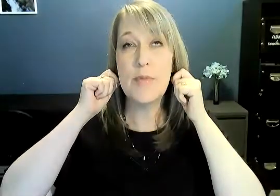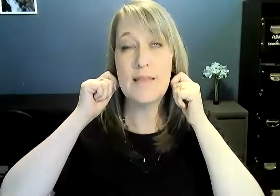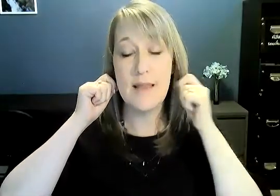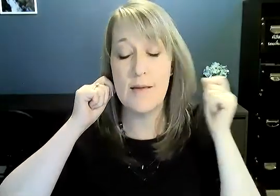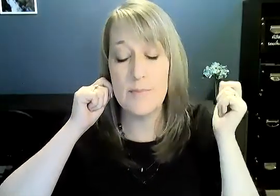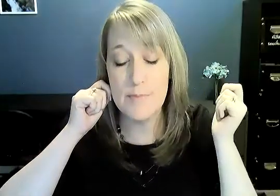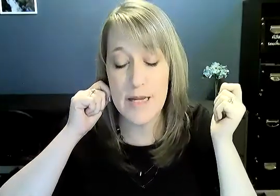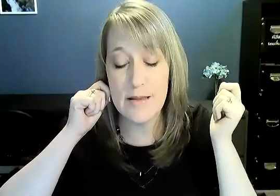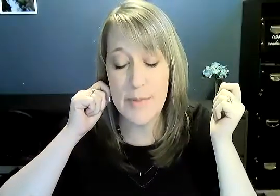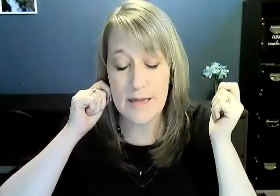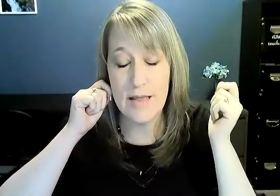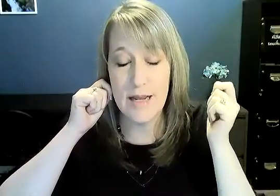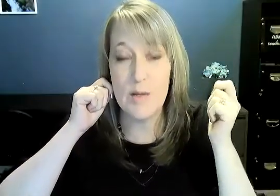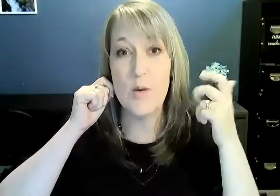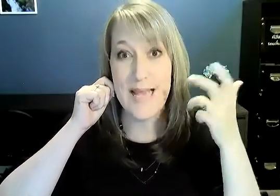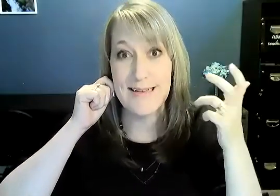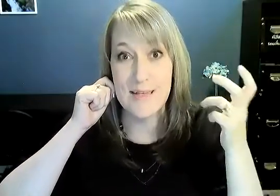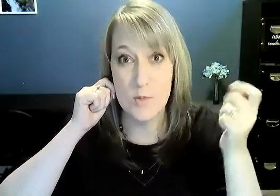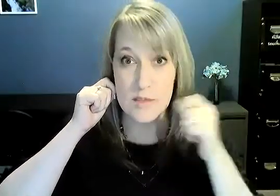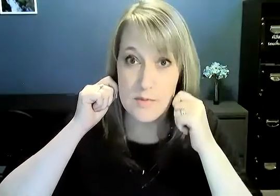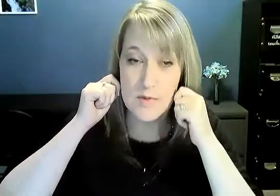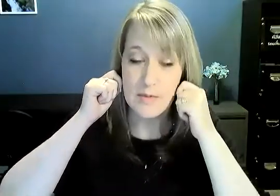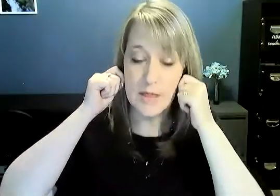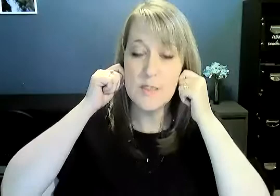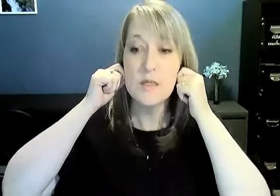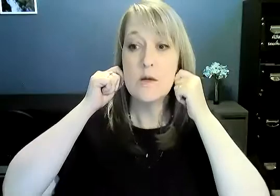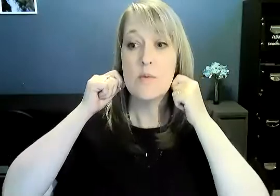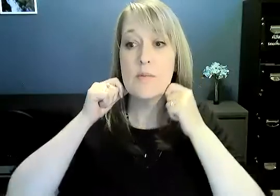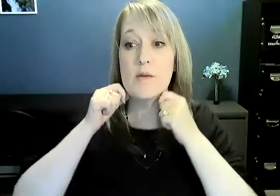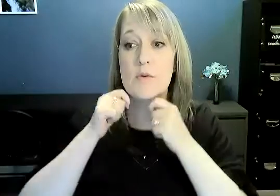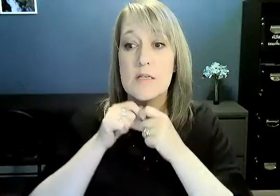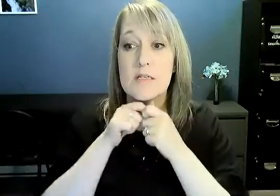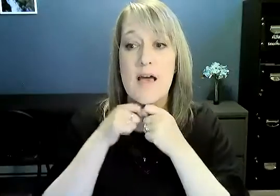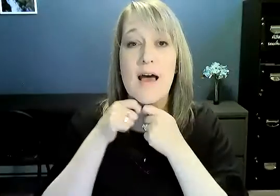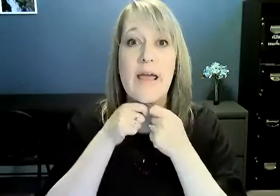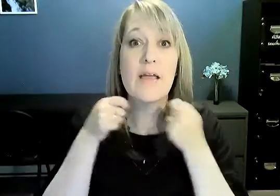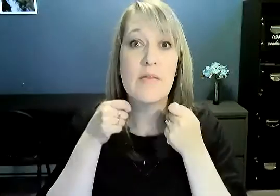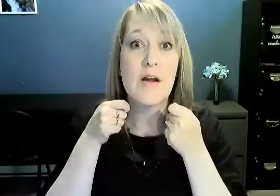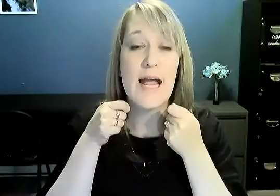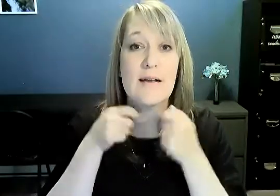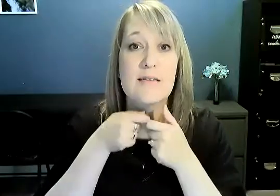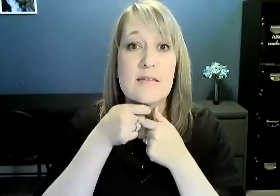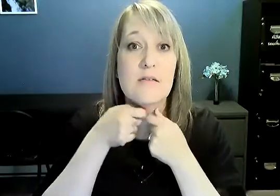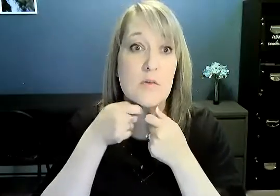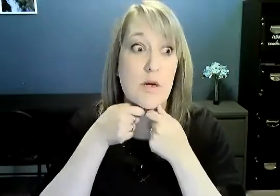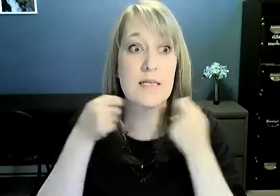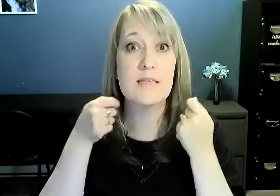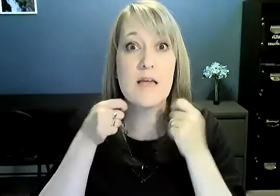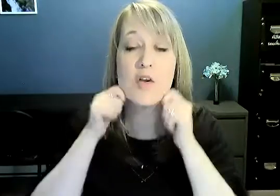then I mean when ASL was developed, women would tie their hats or bonnets